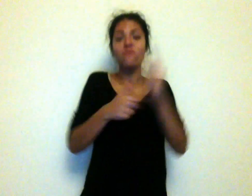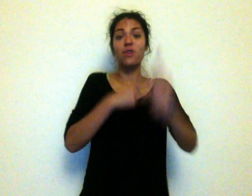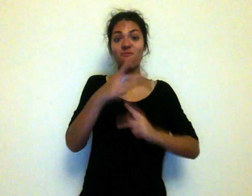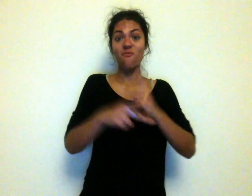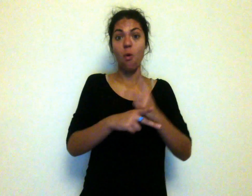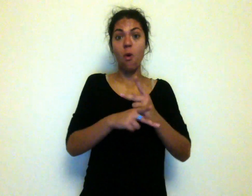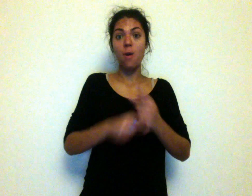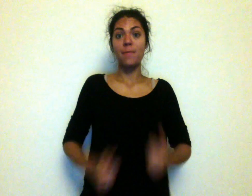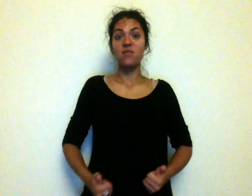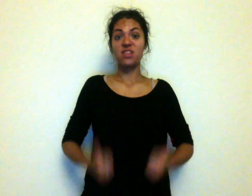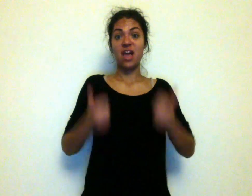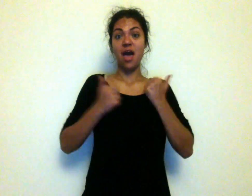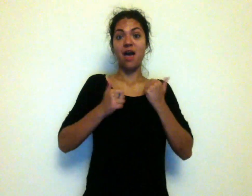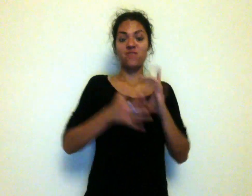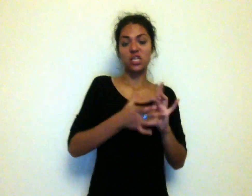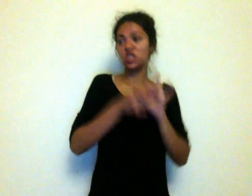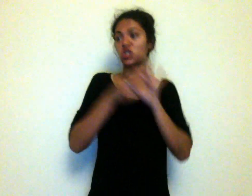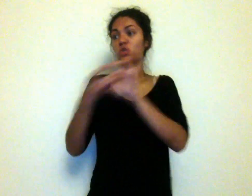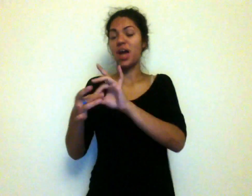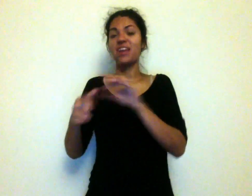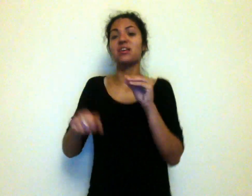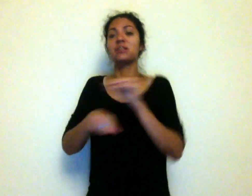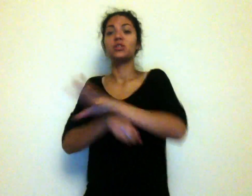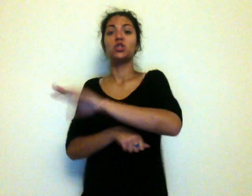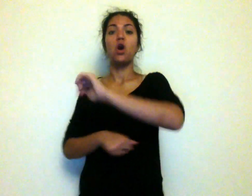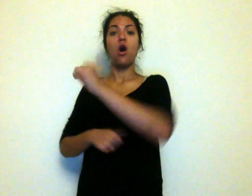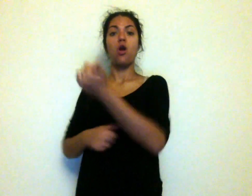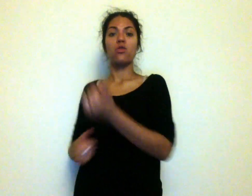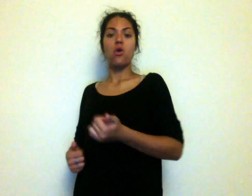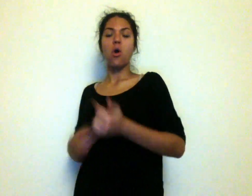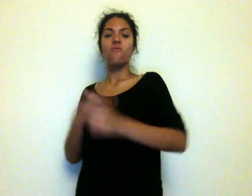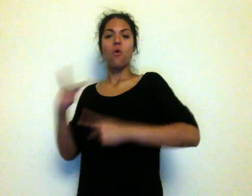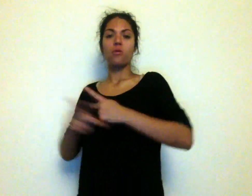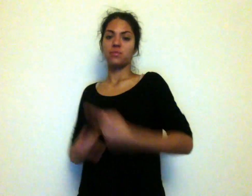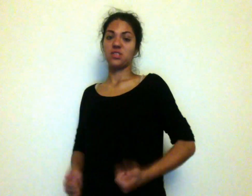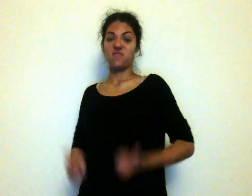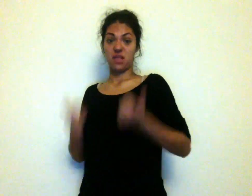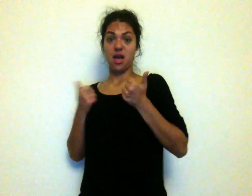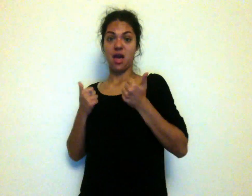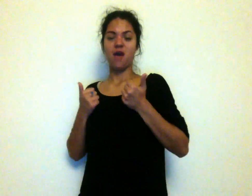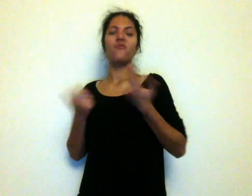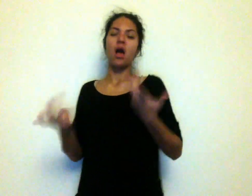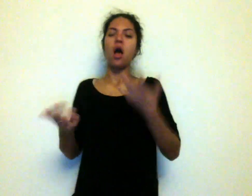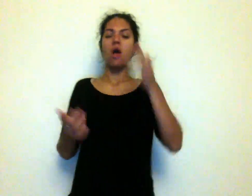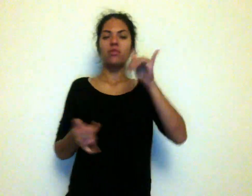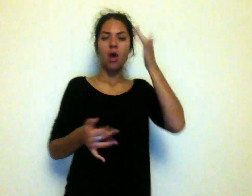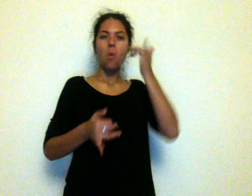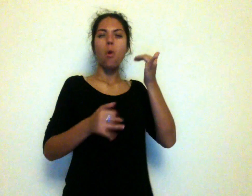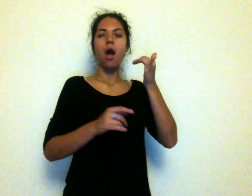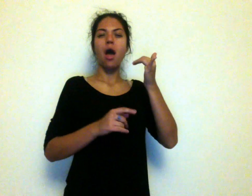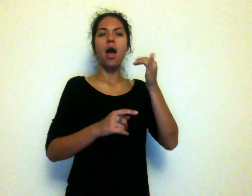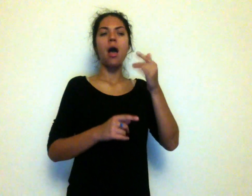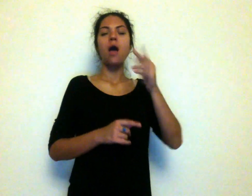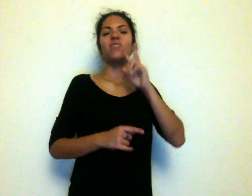Every form of life is united to other forms of life. This is where the ideas of vegetarianism